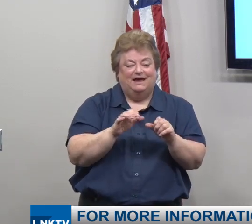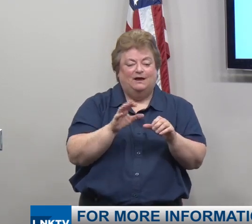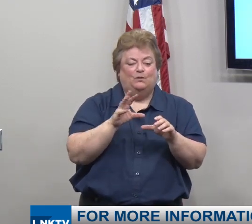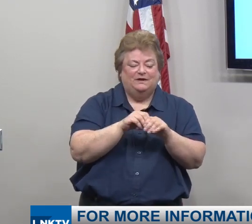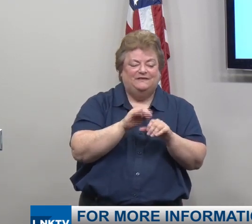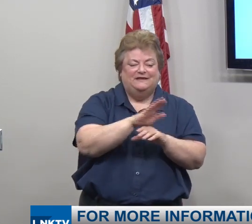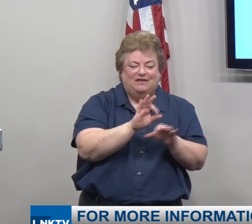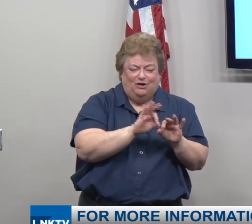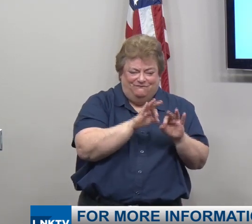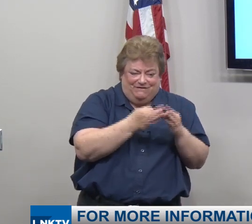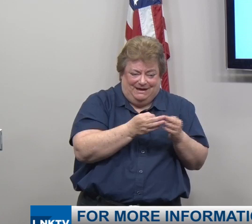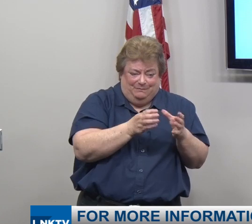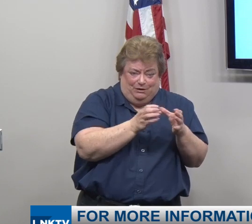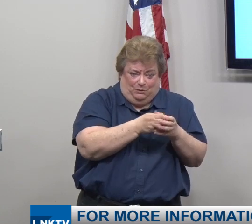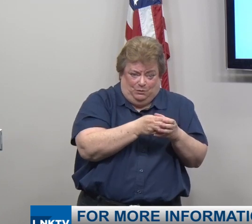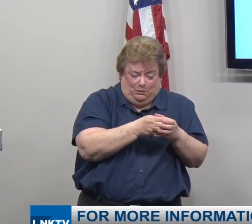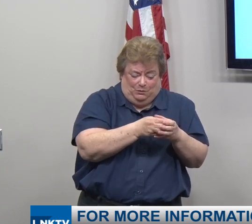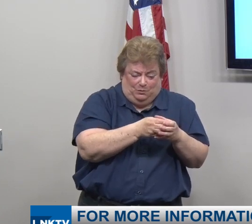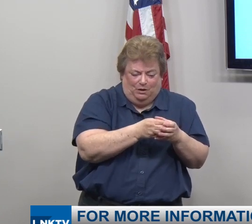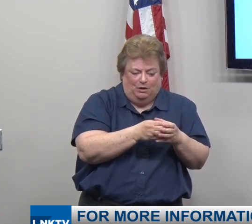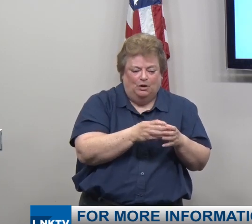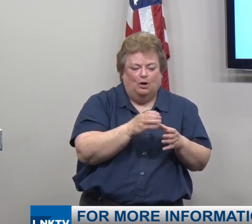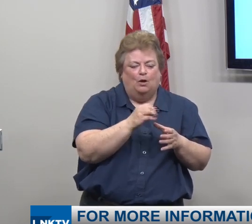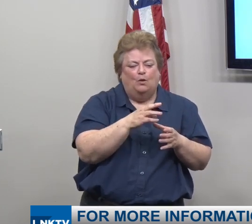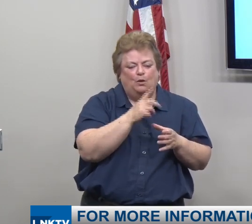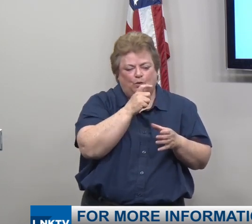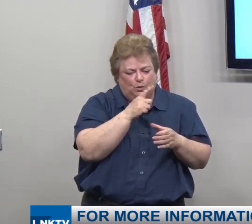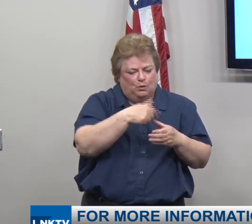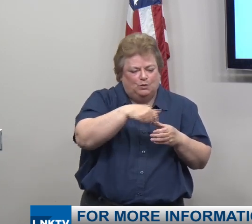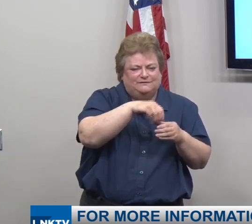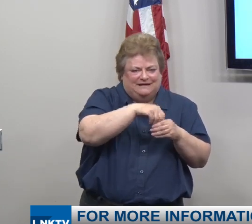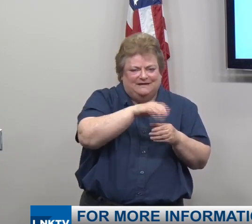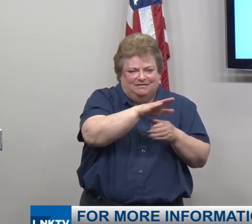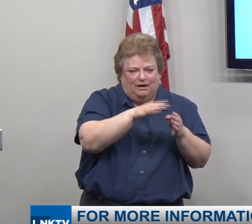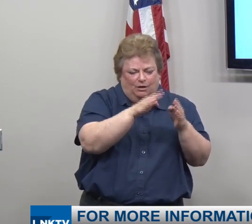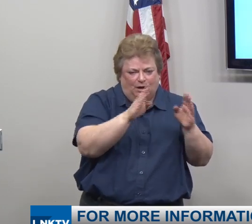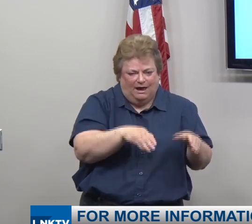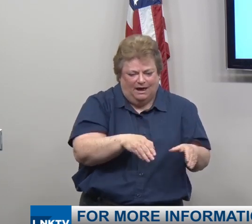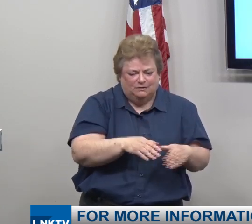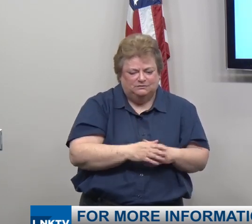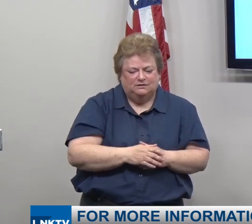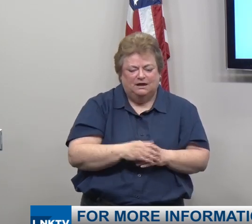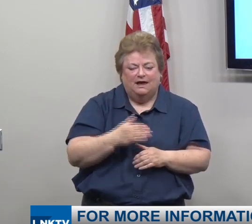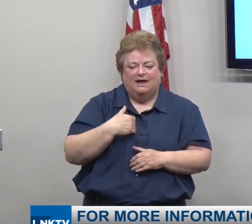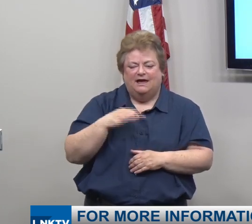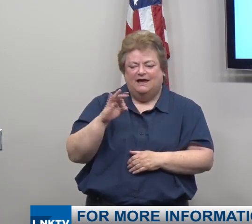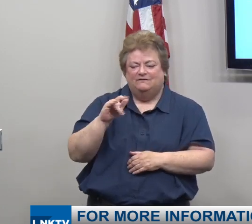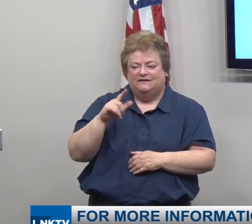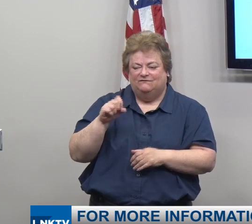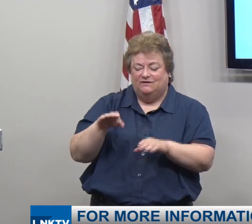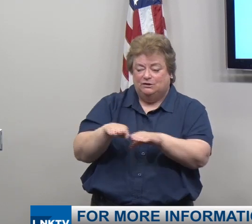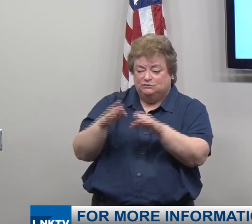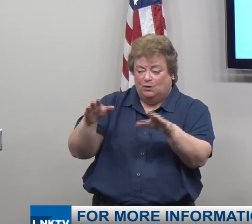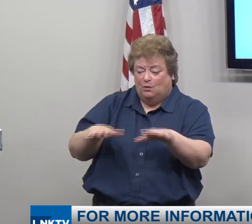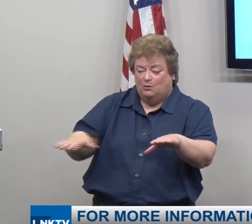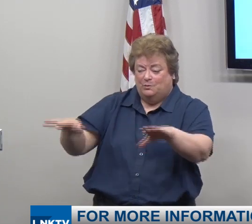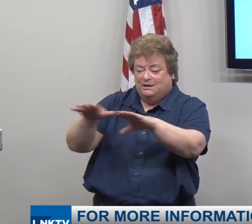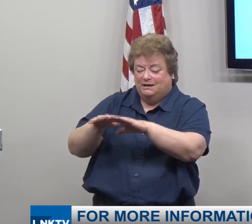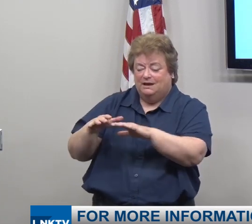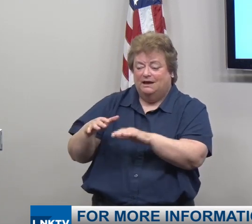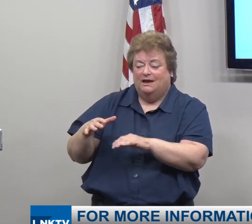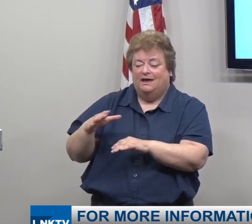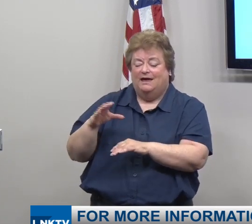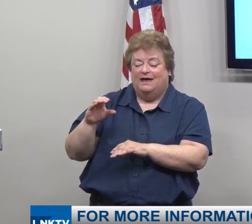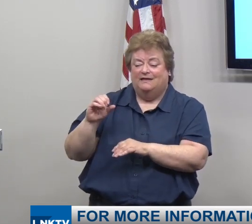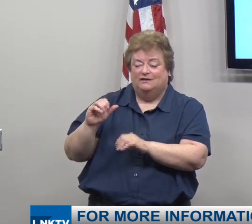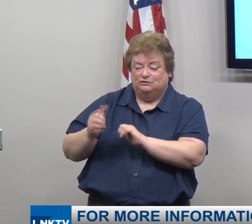family group or association, their household group. So having the fields open and having that sport is a